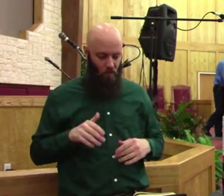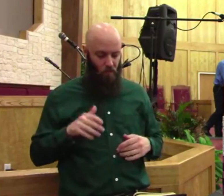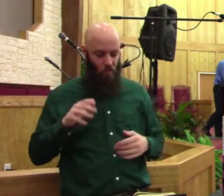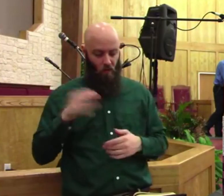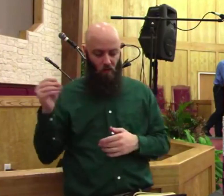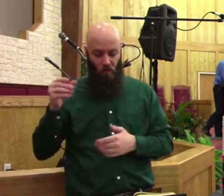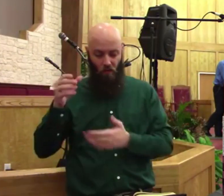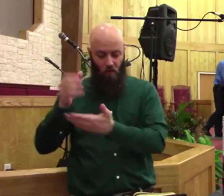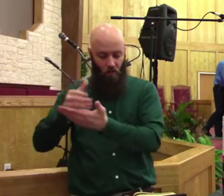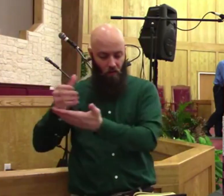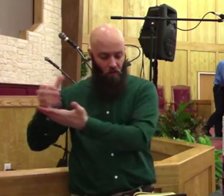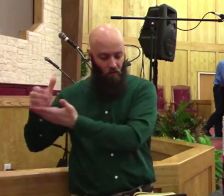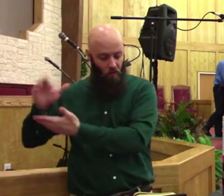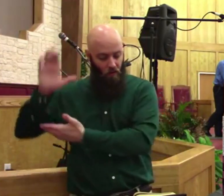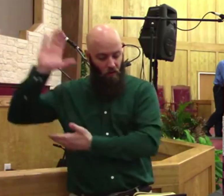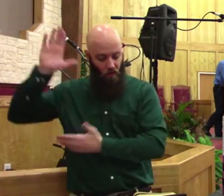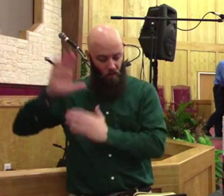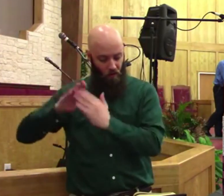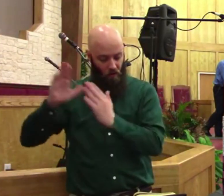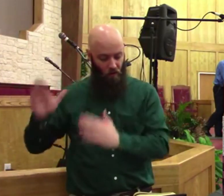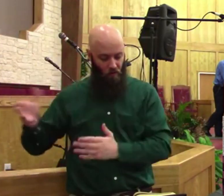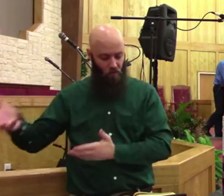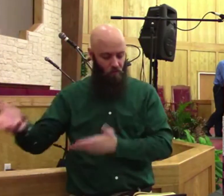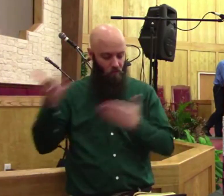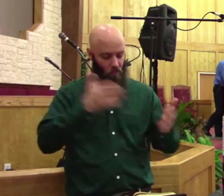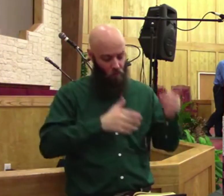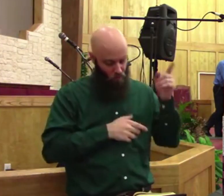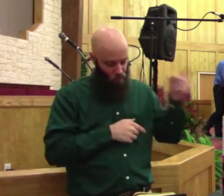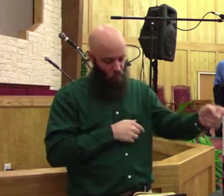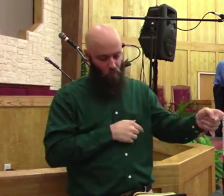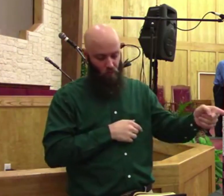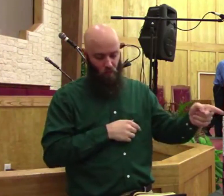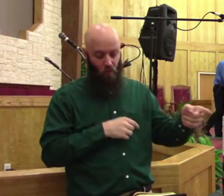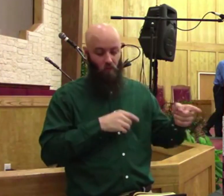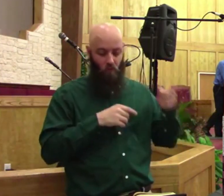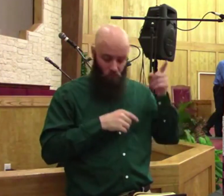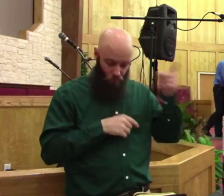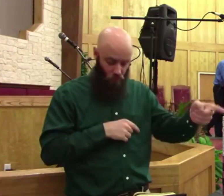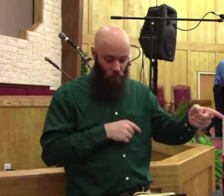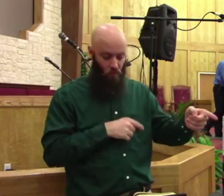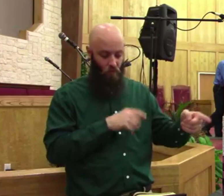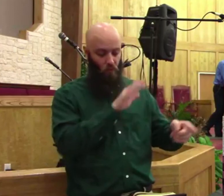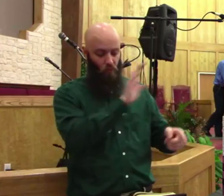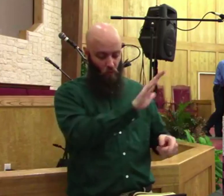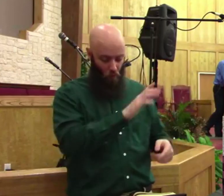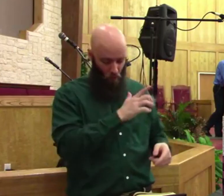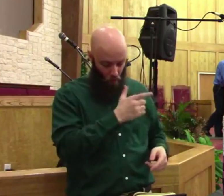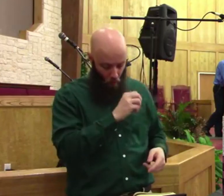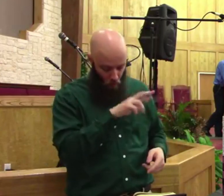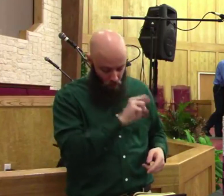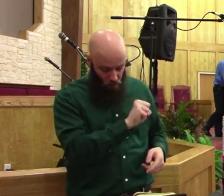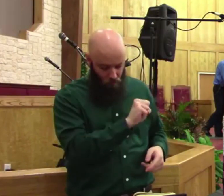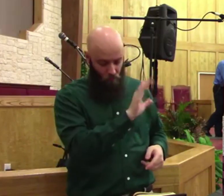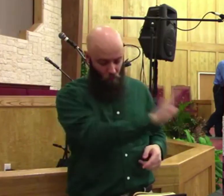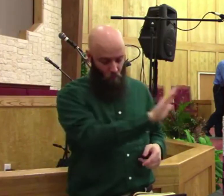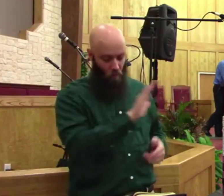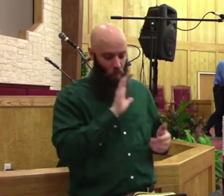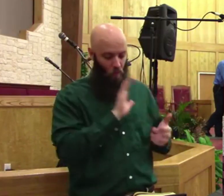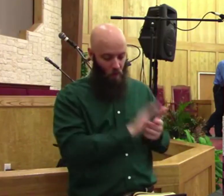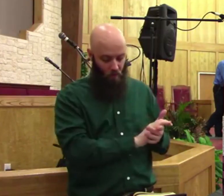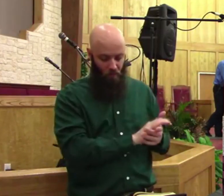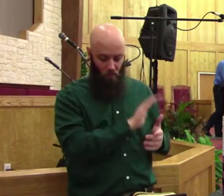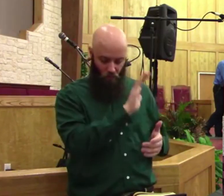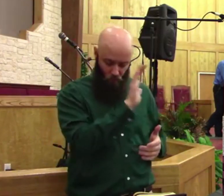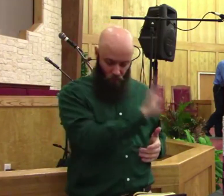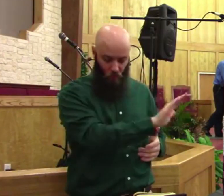of his house have been brought before you, and you and your lords and your wives and your